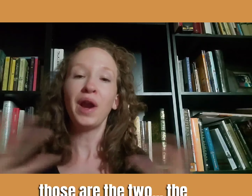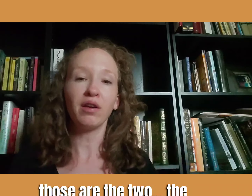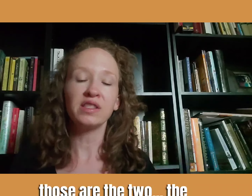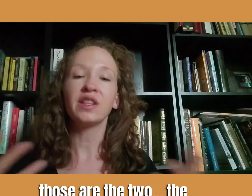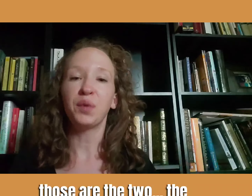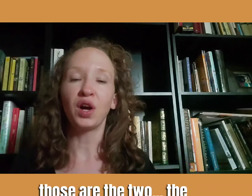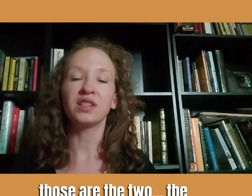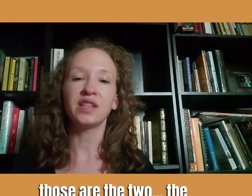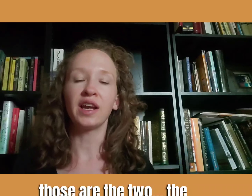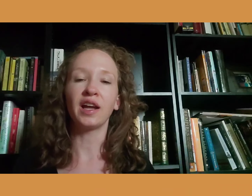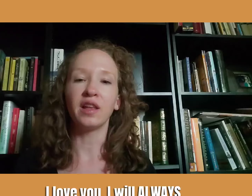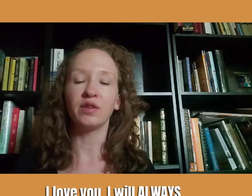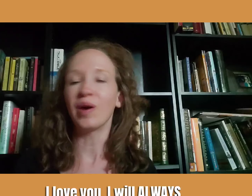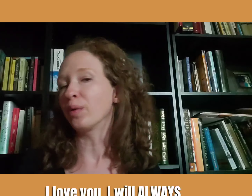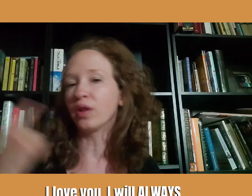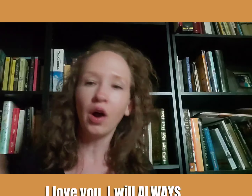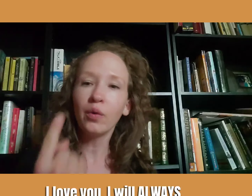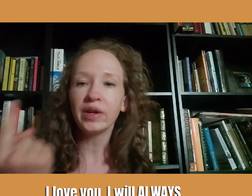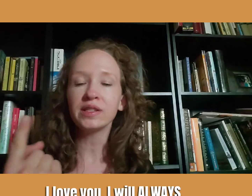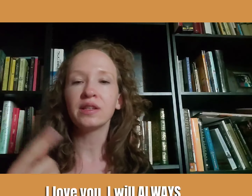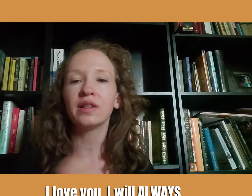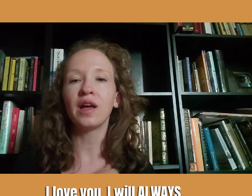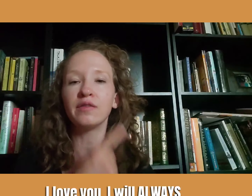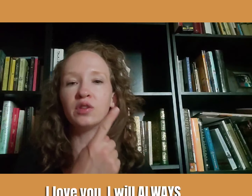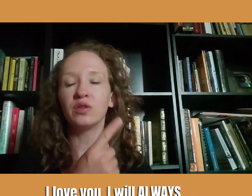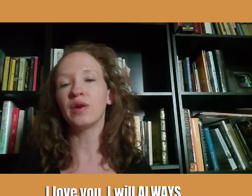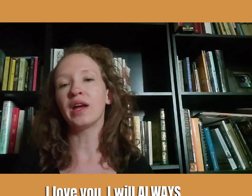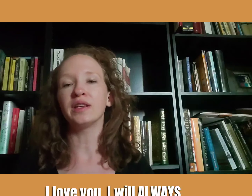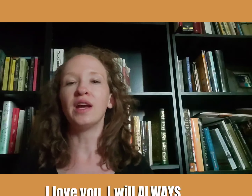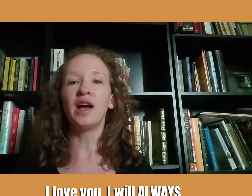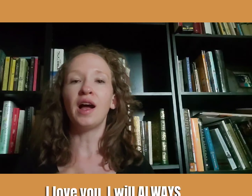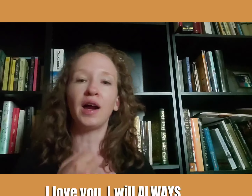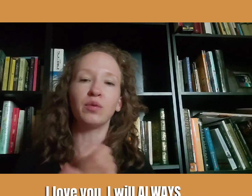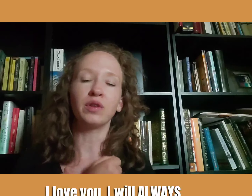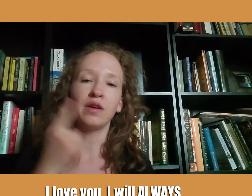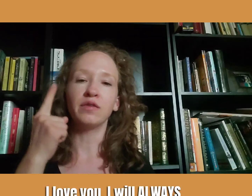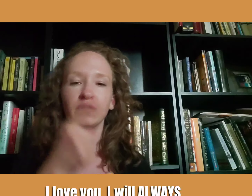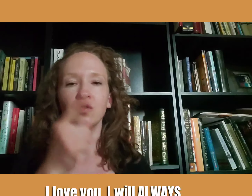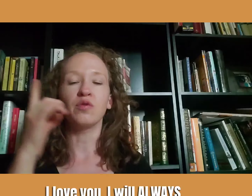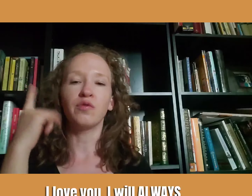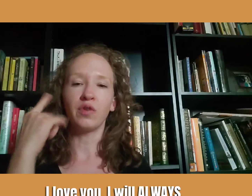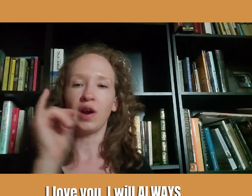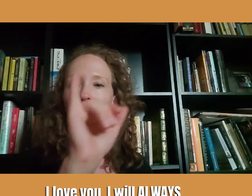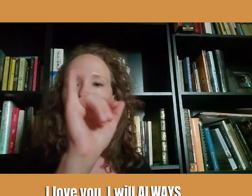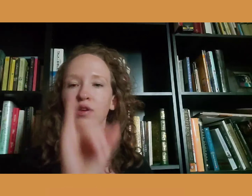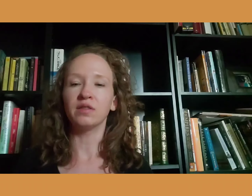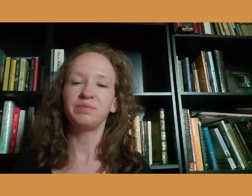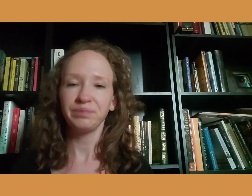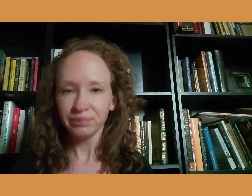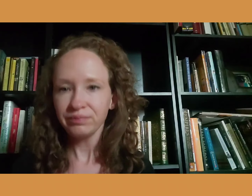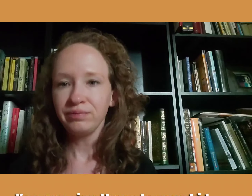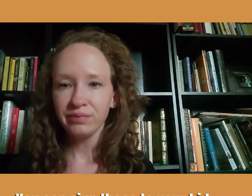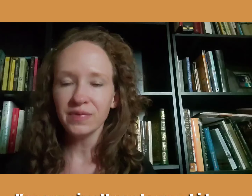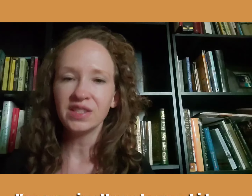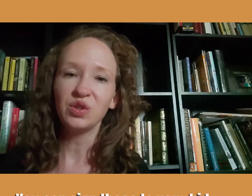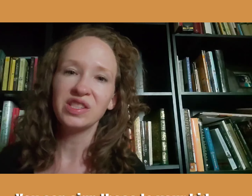parents in the book say I love you I will always love you and I will love you forever so you can